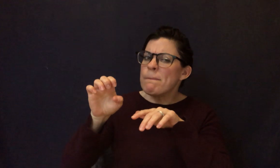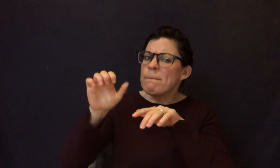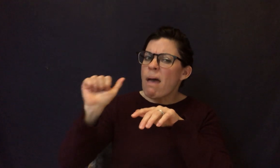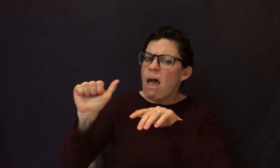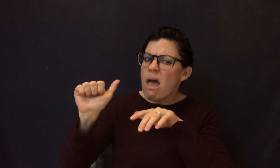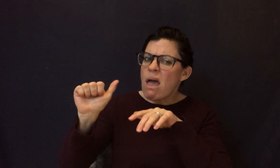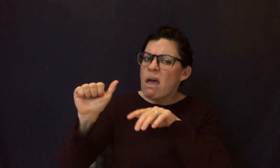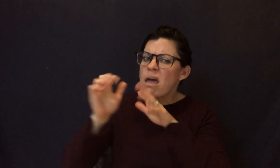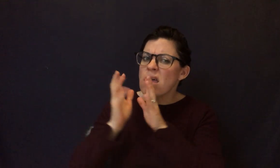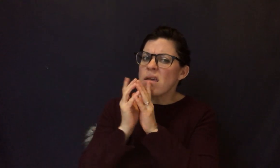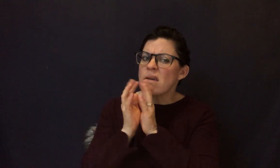Yeah, what is it?